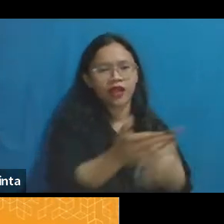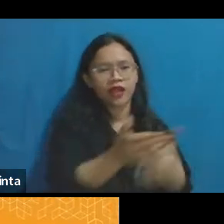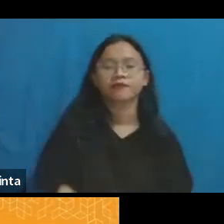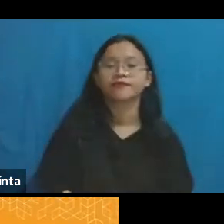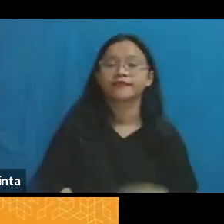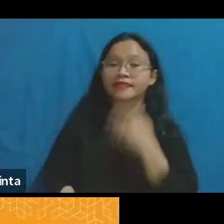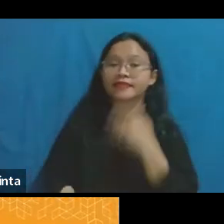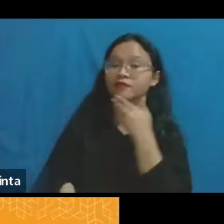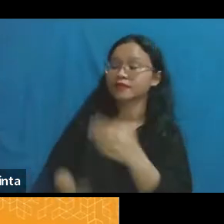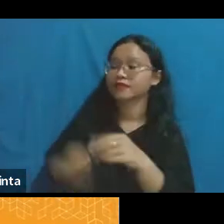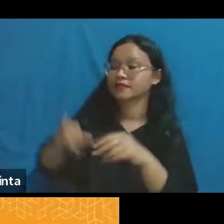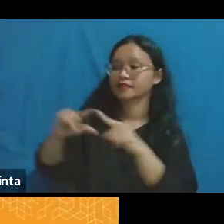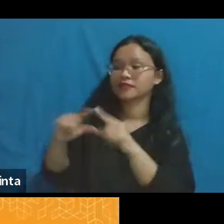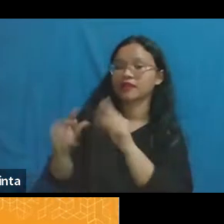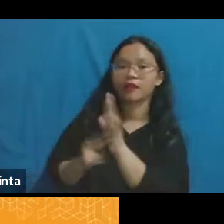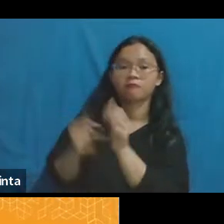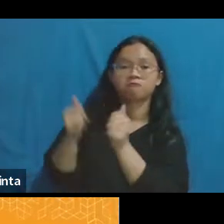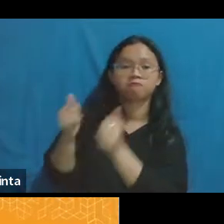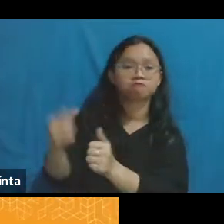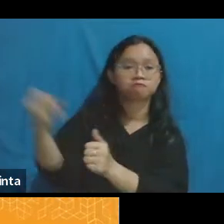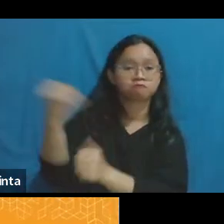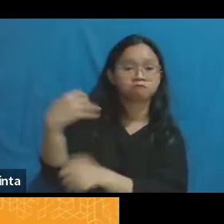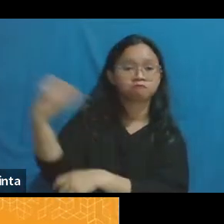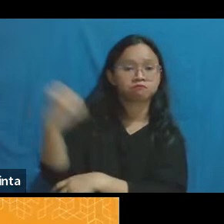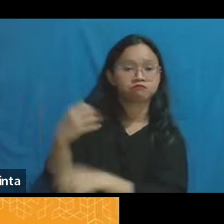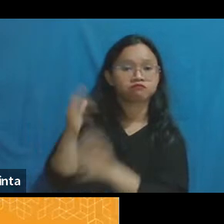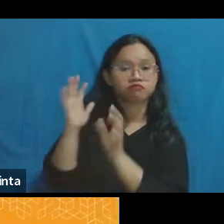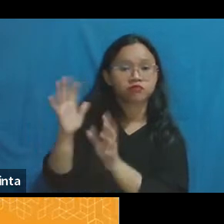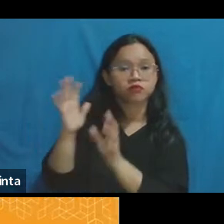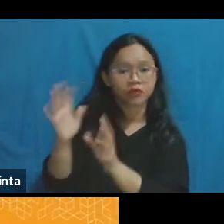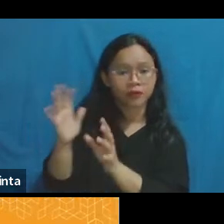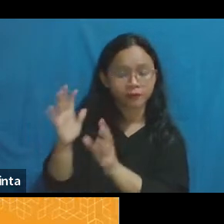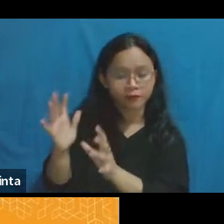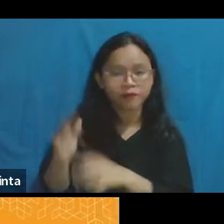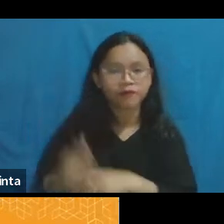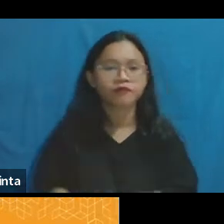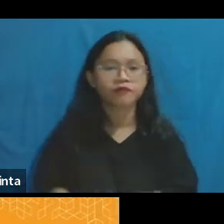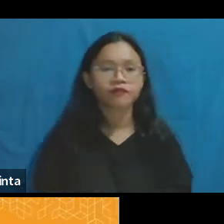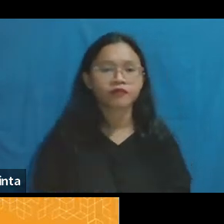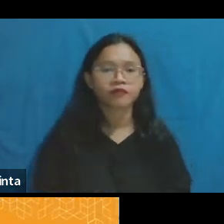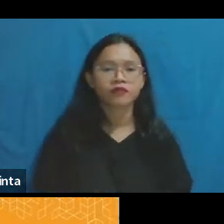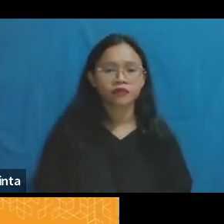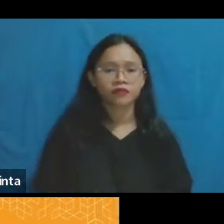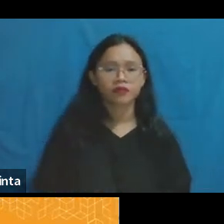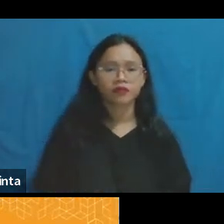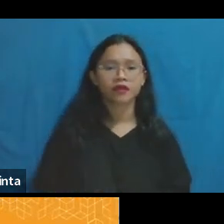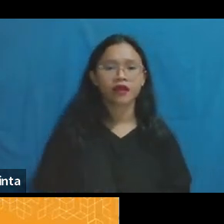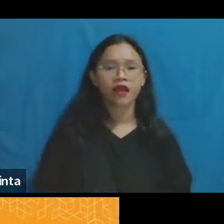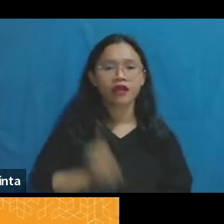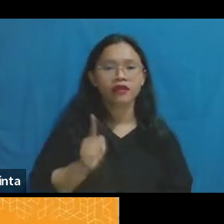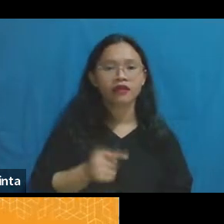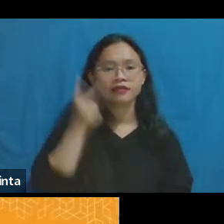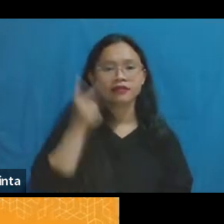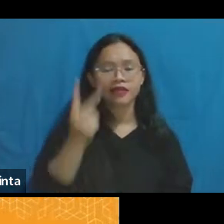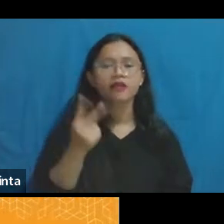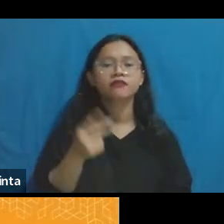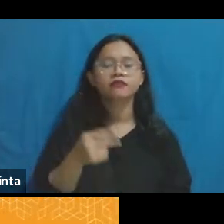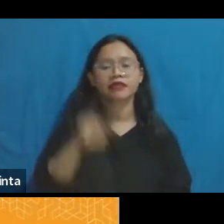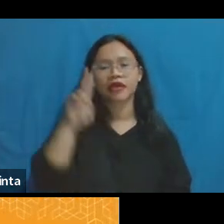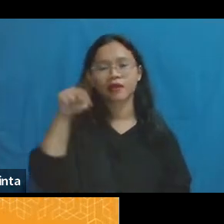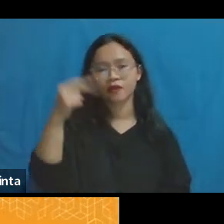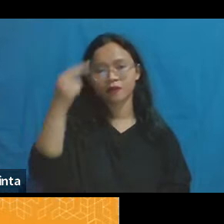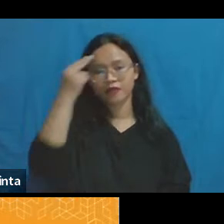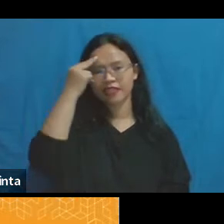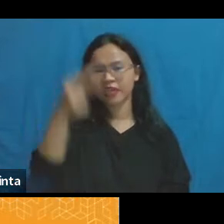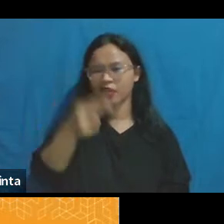the UPR responses, that Indonesian government tend to use the developmentalism perspective. It's about